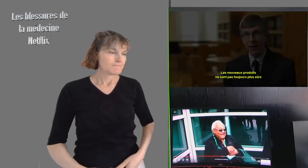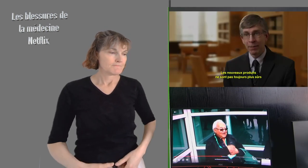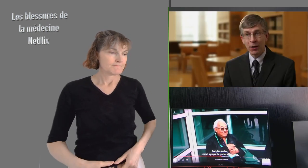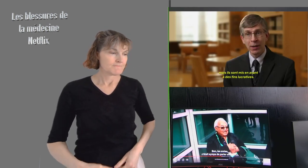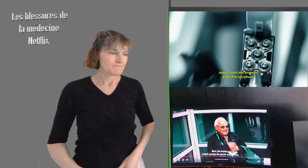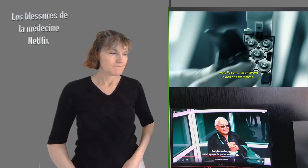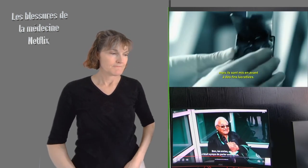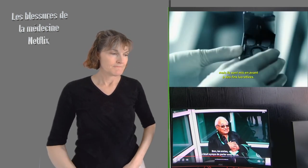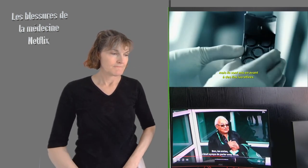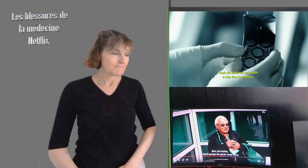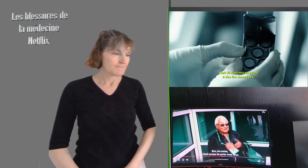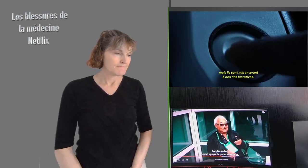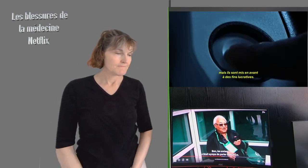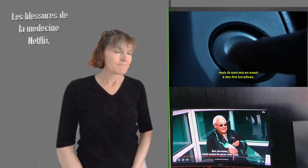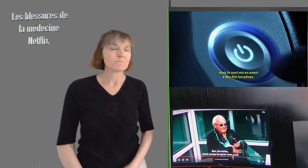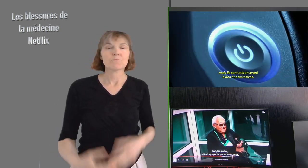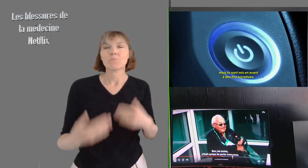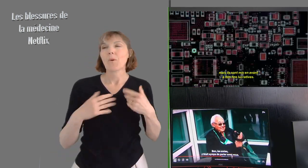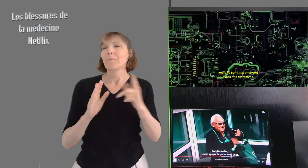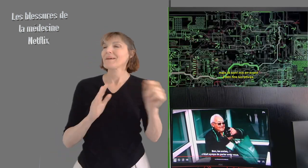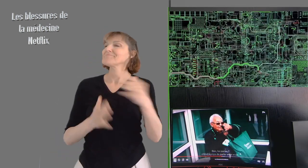Okay guys. I was happy. Good luck.